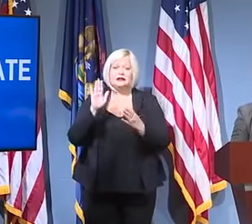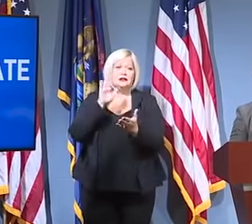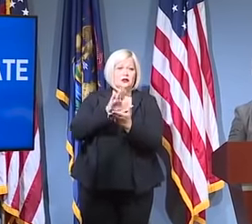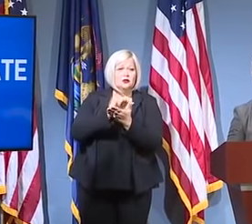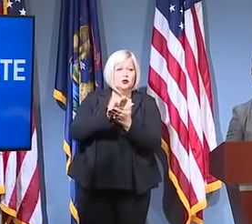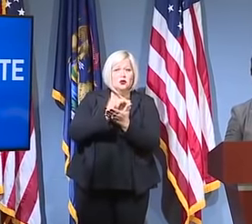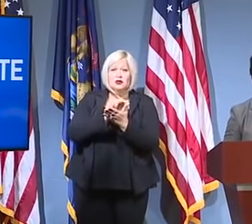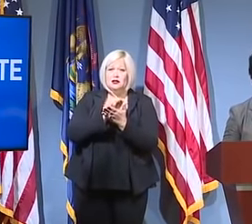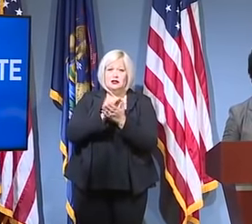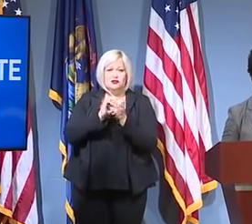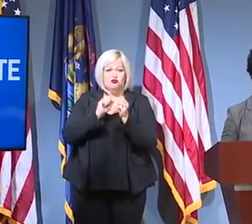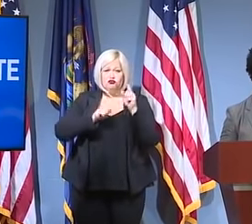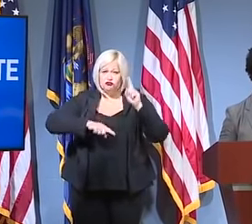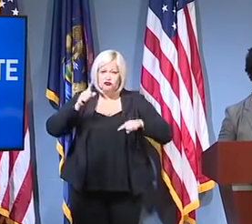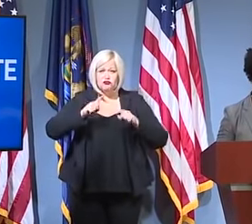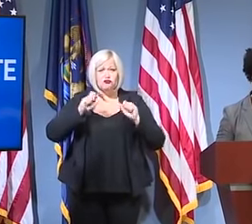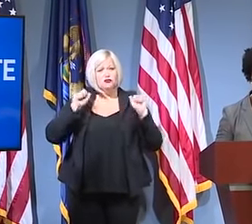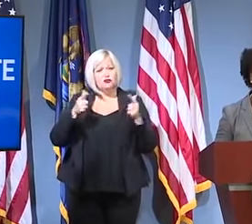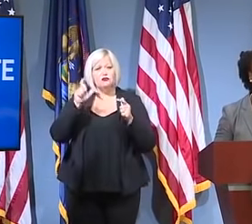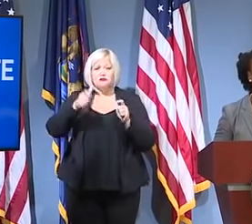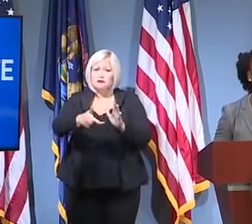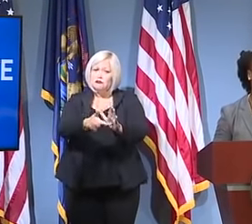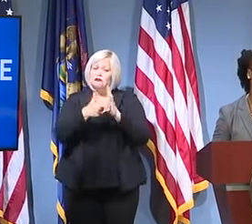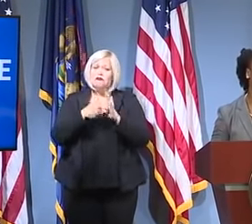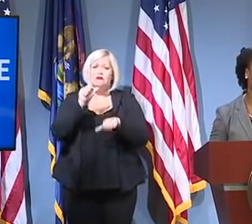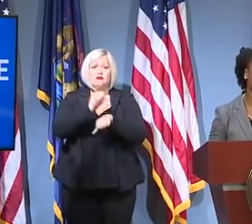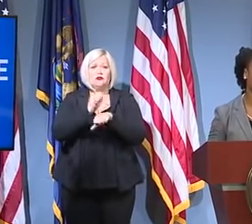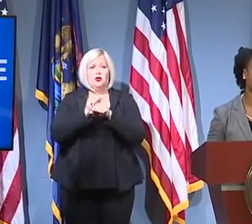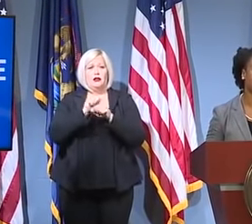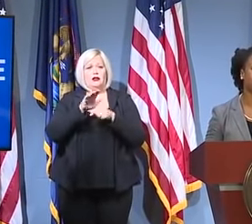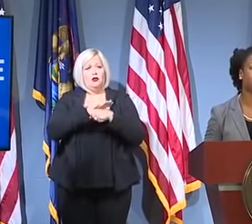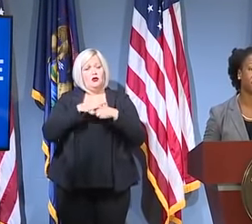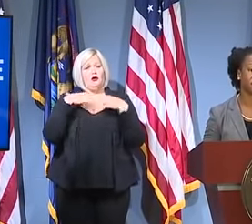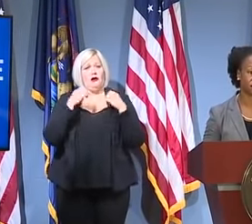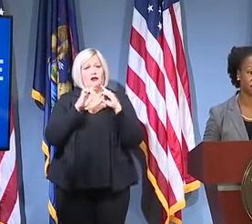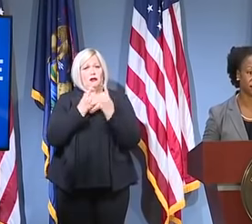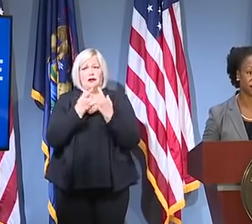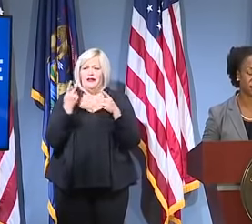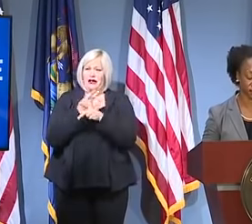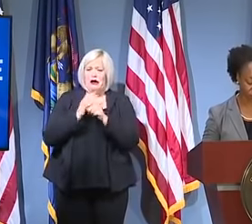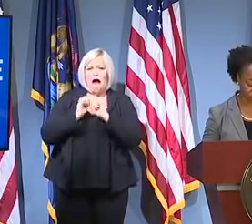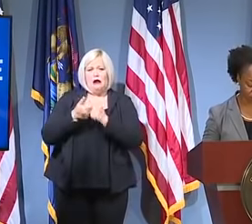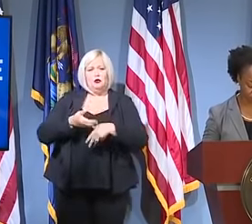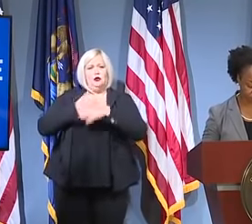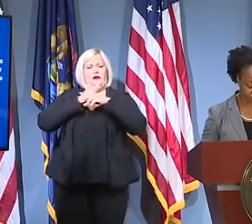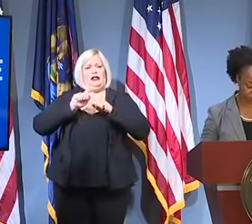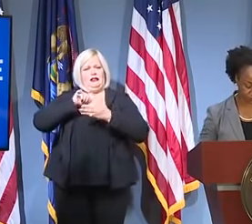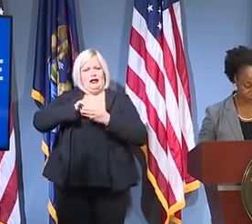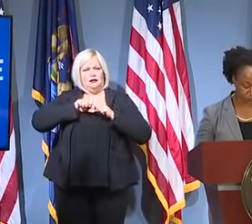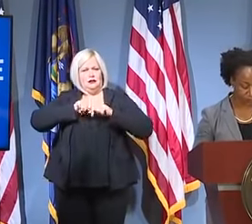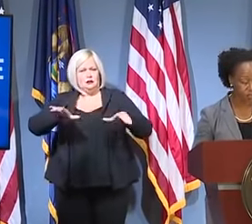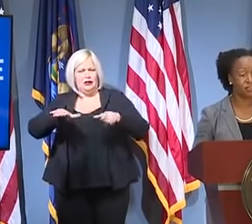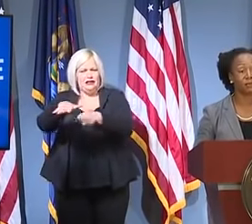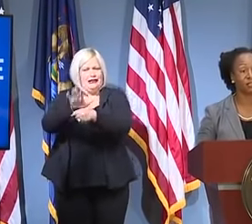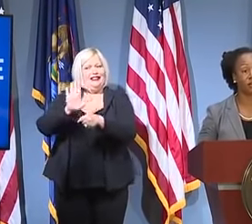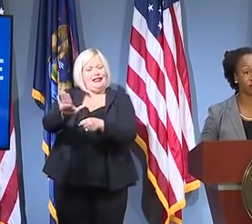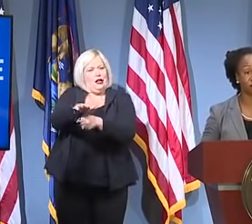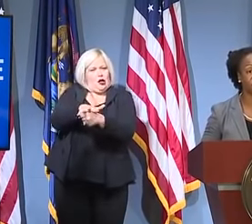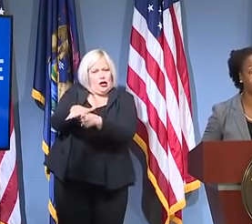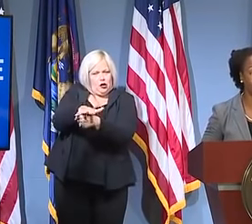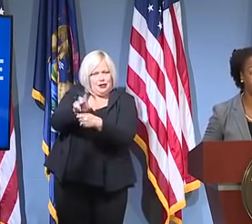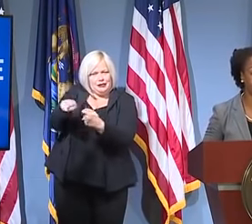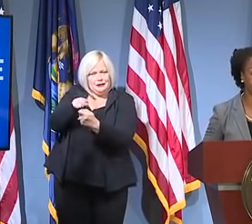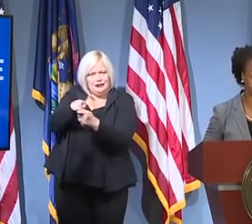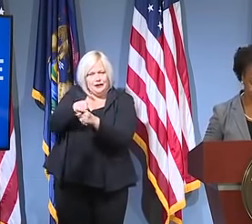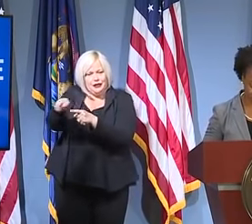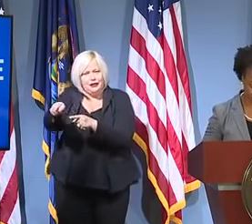others work very closely with their local health departments to implement strategies to fight this disease at the local level. So let me talk a little